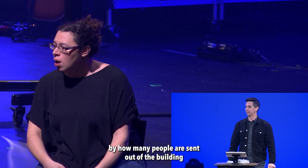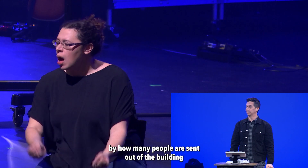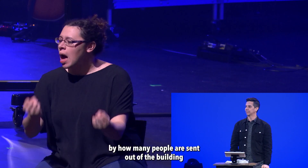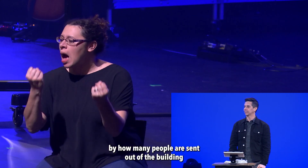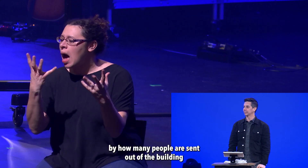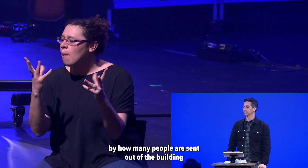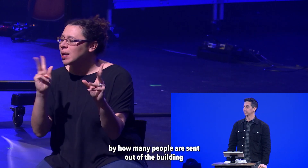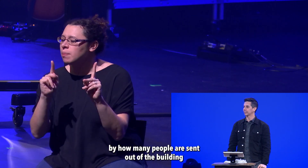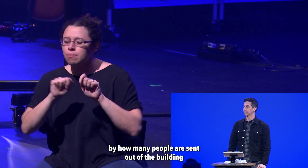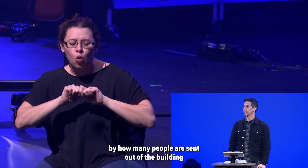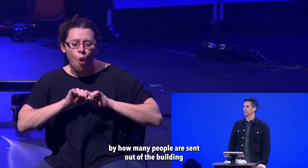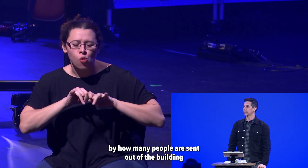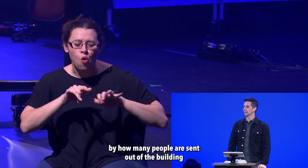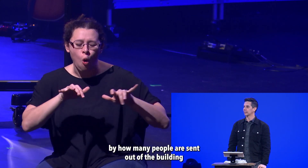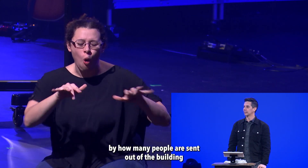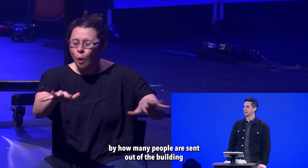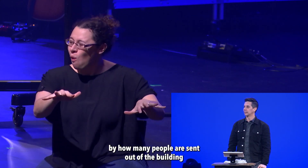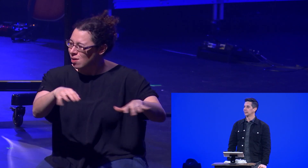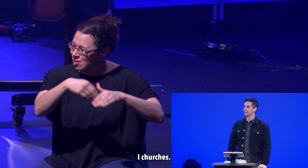building.